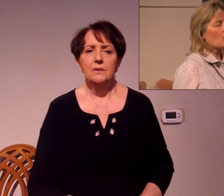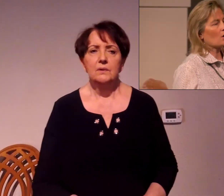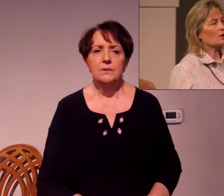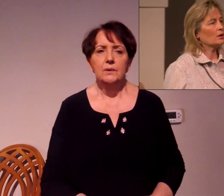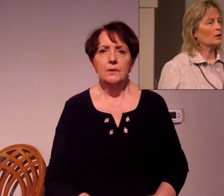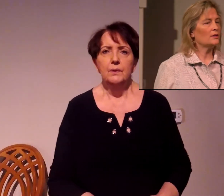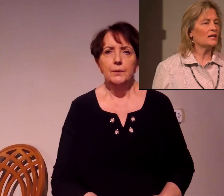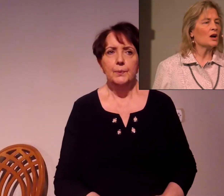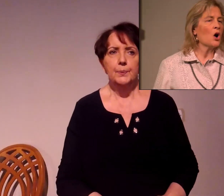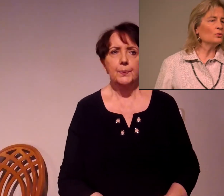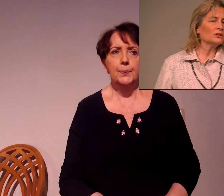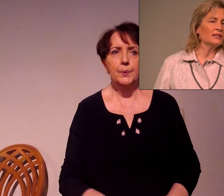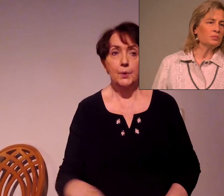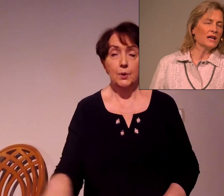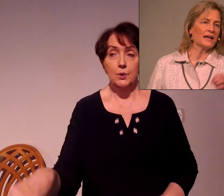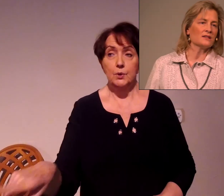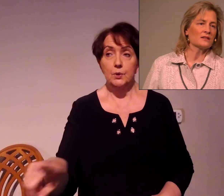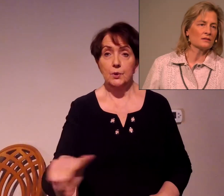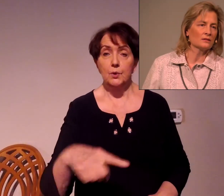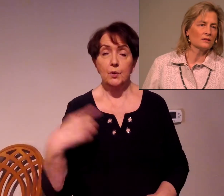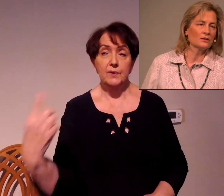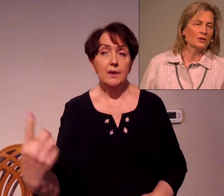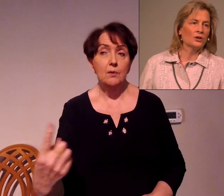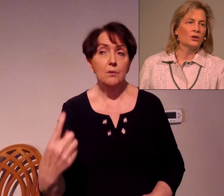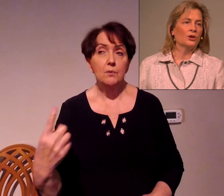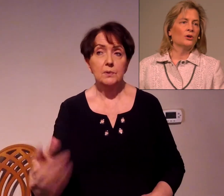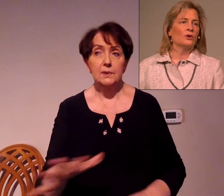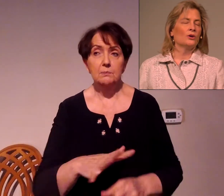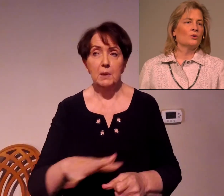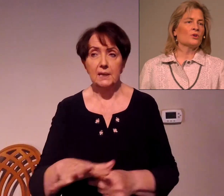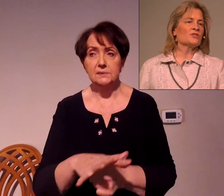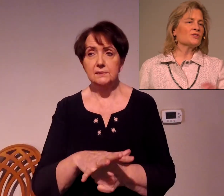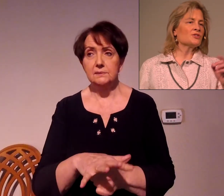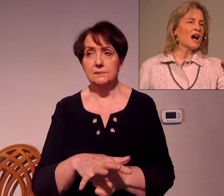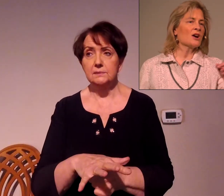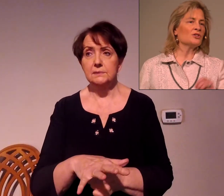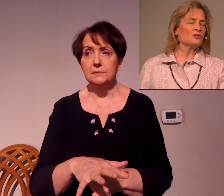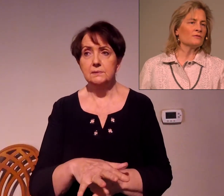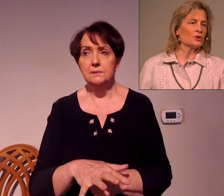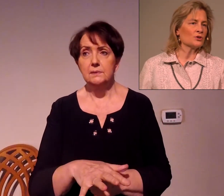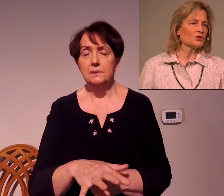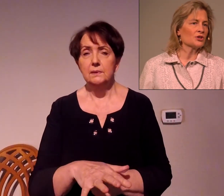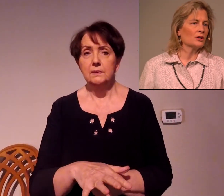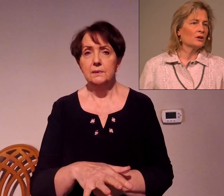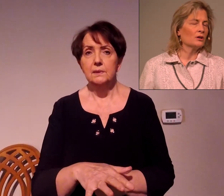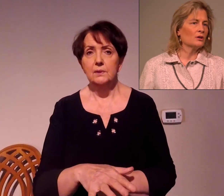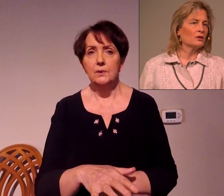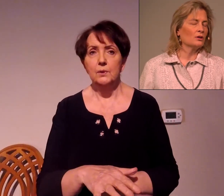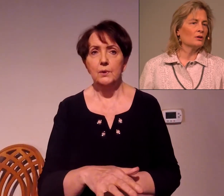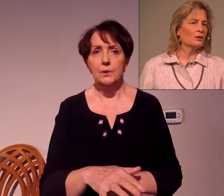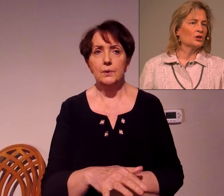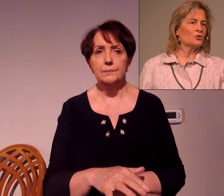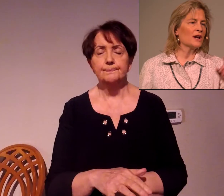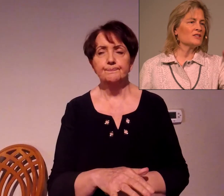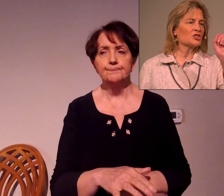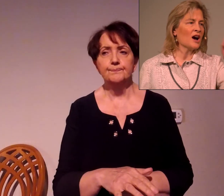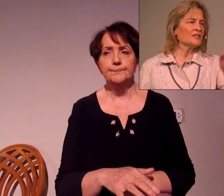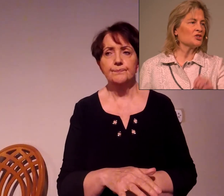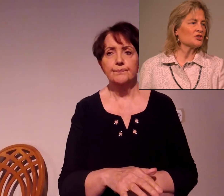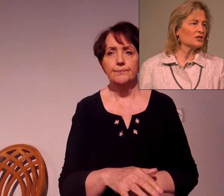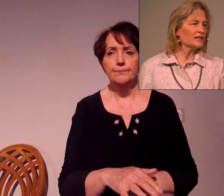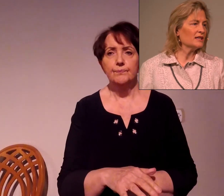You are the only place where this entire universe